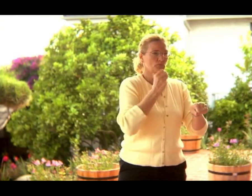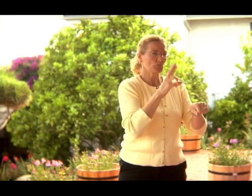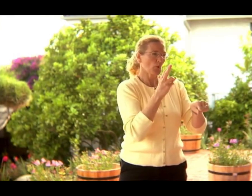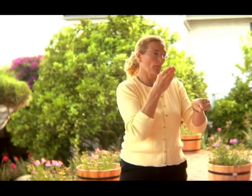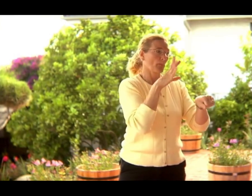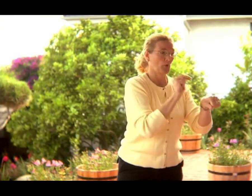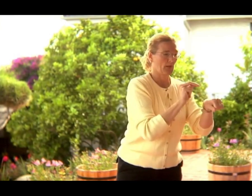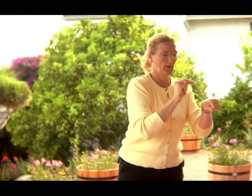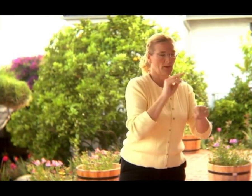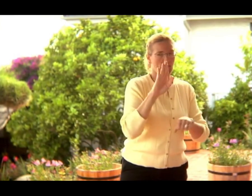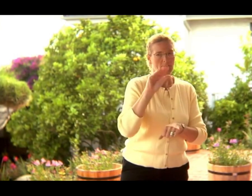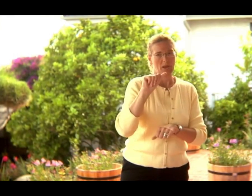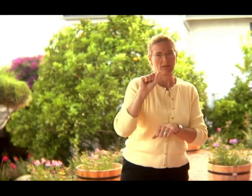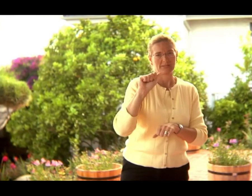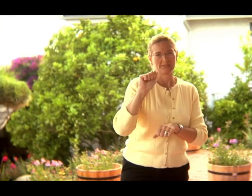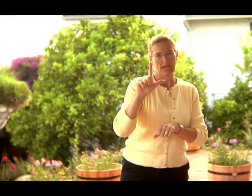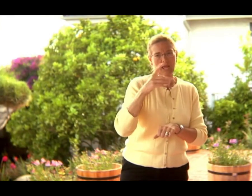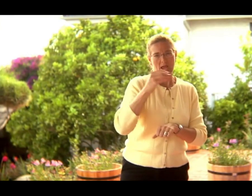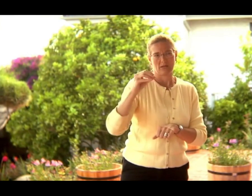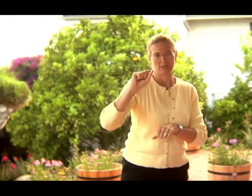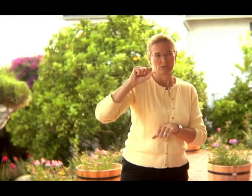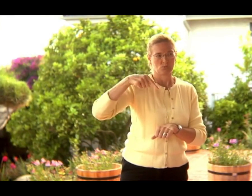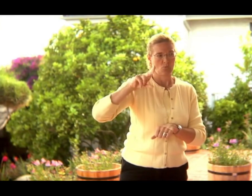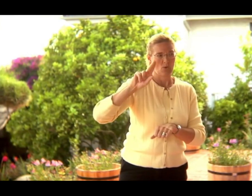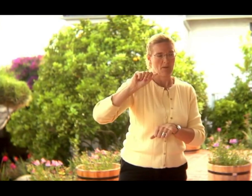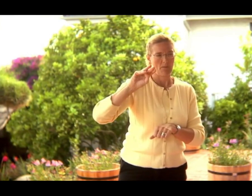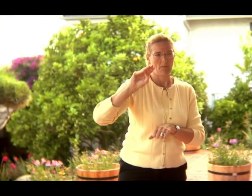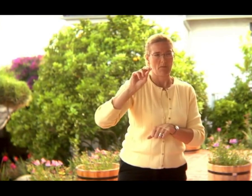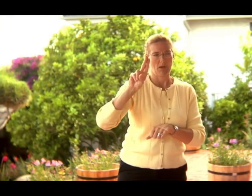squamous cancer cells by scraping them away or burning them.